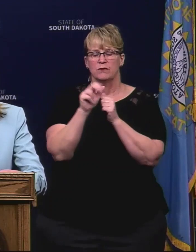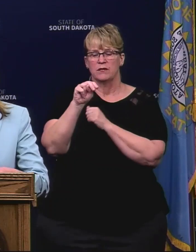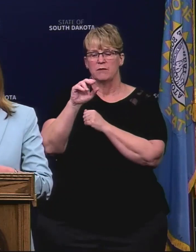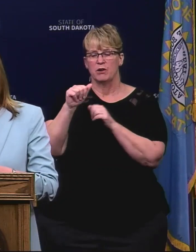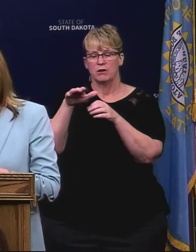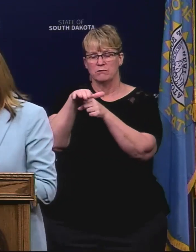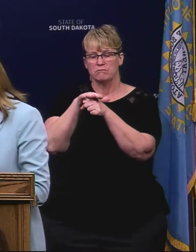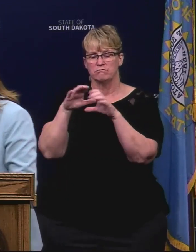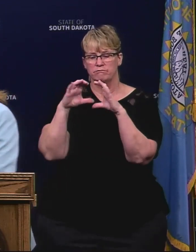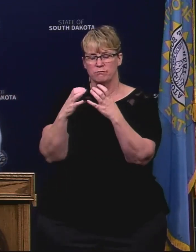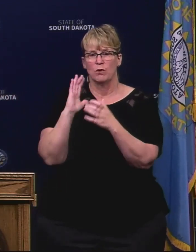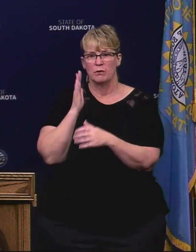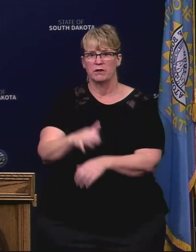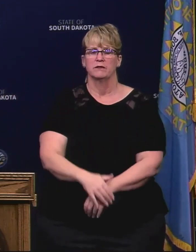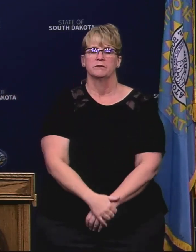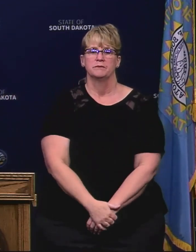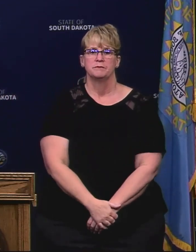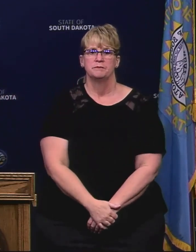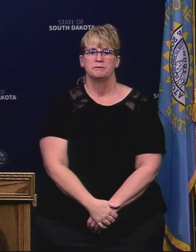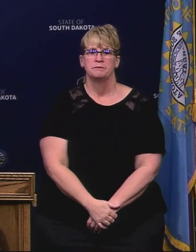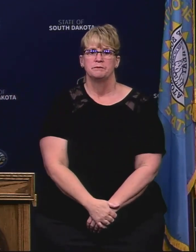areas.